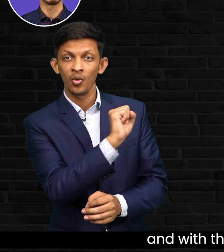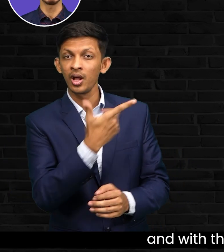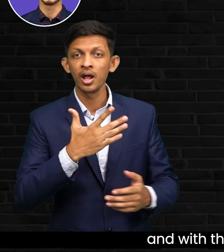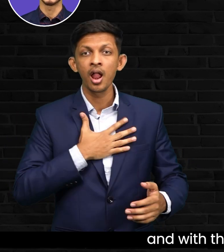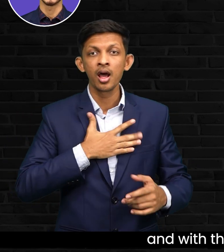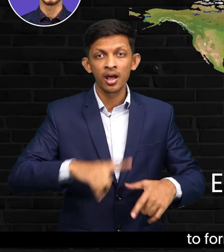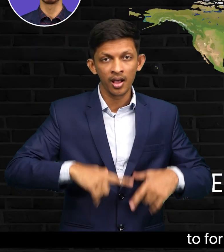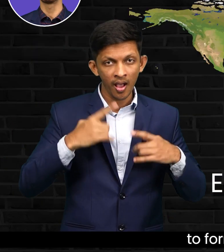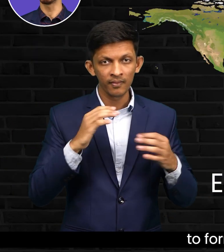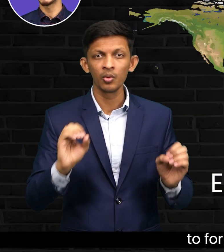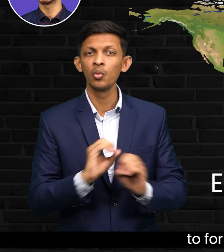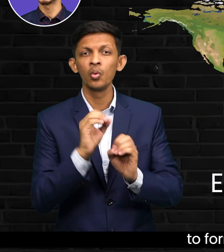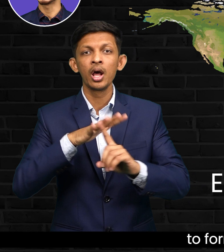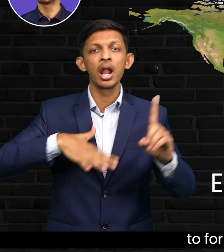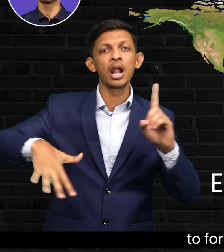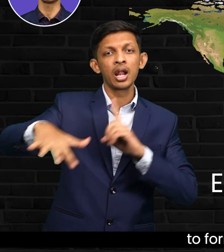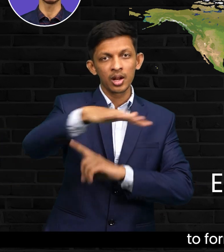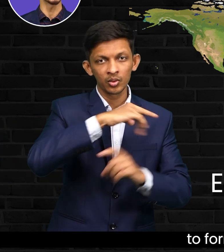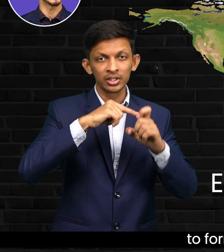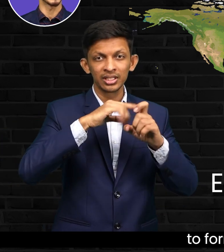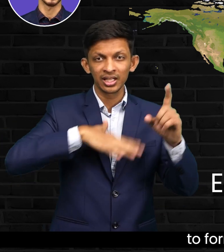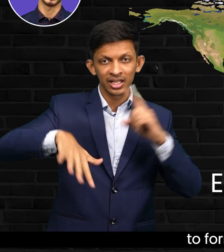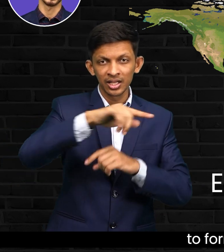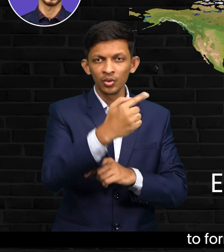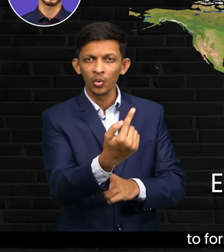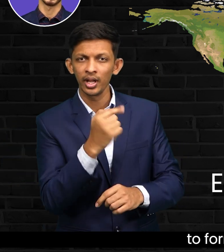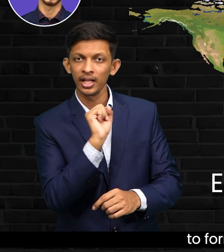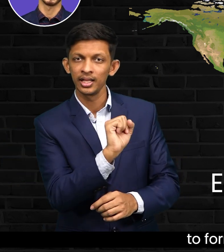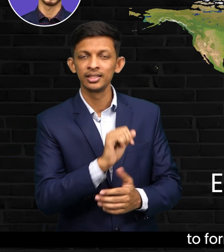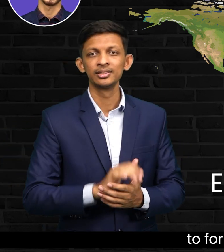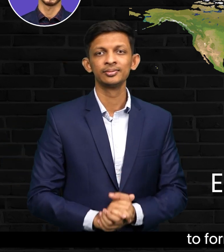non-living environment to form an ecological unit.